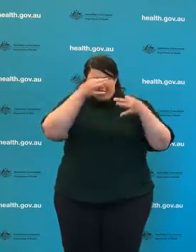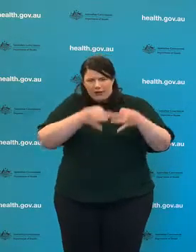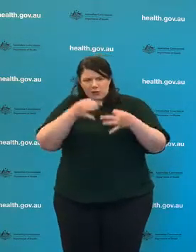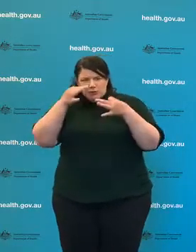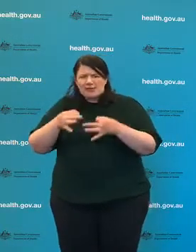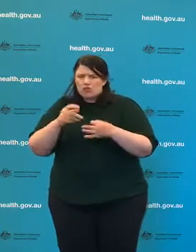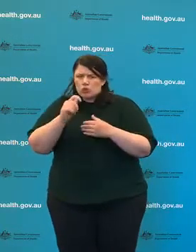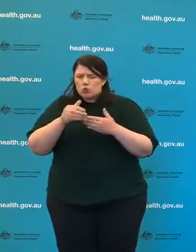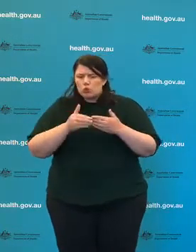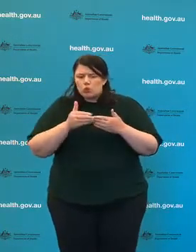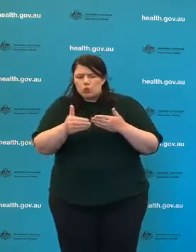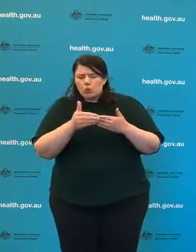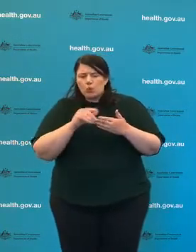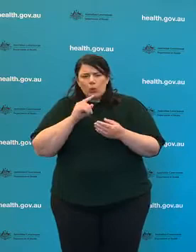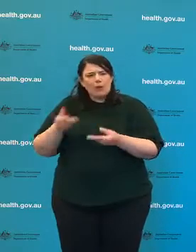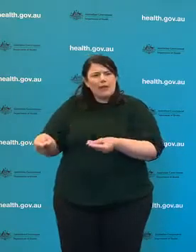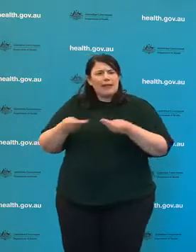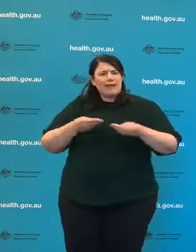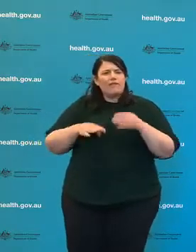due course.